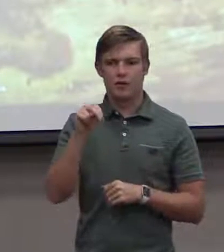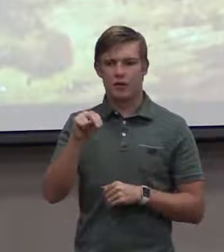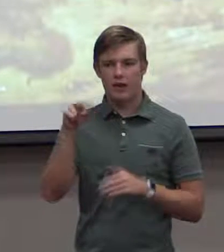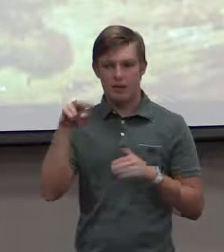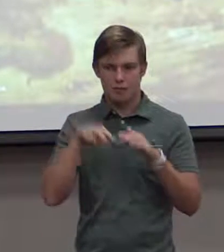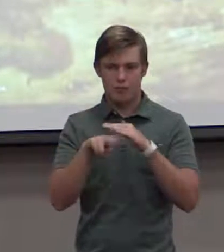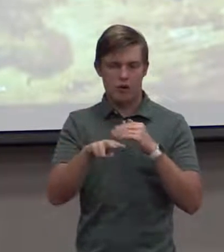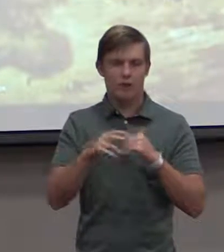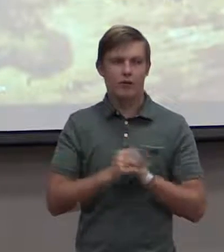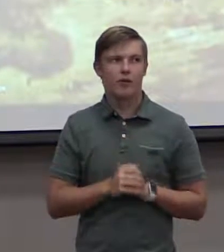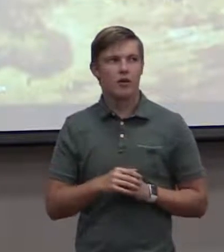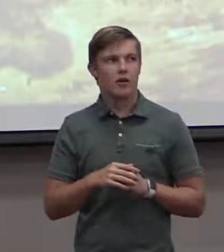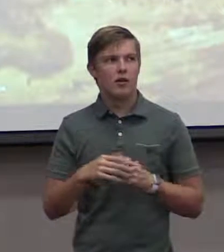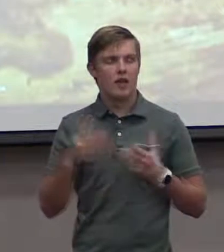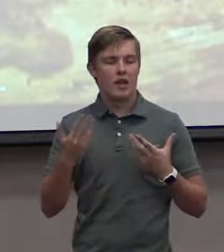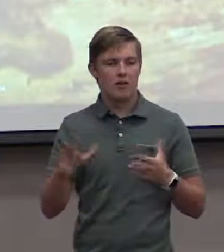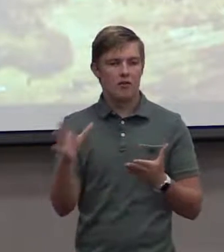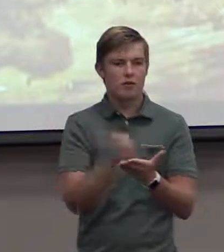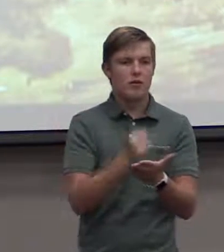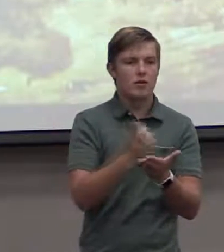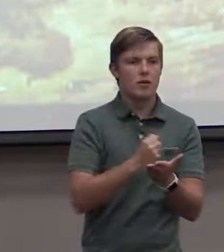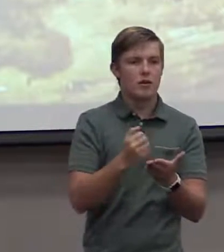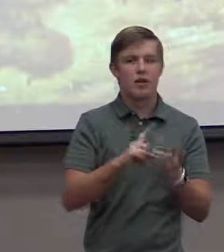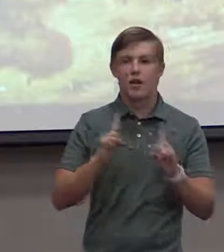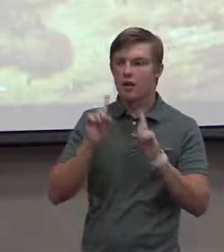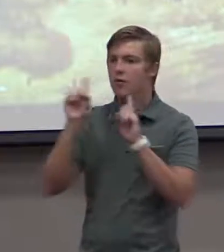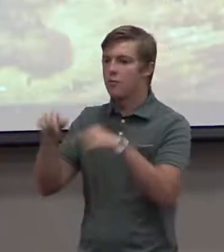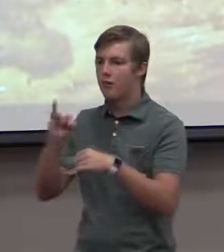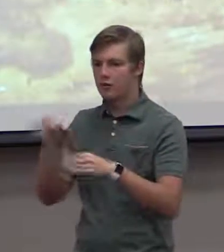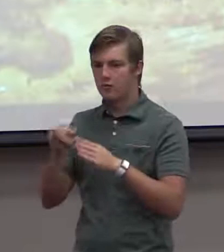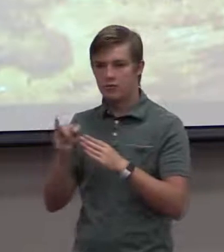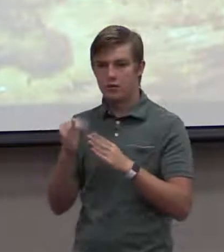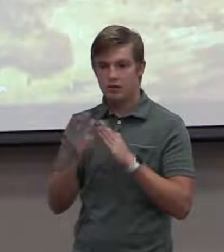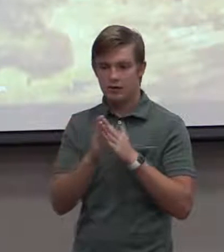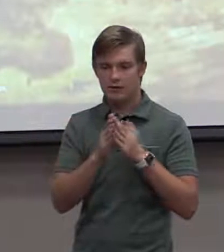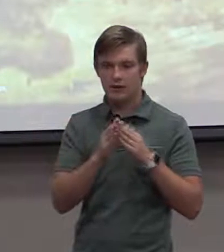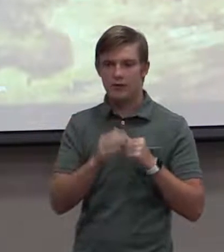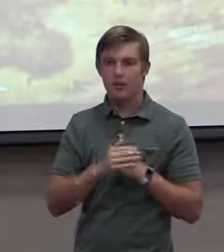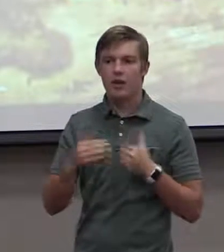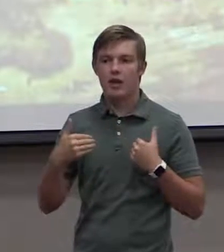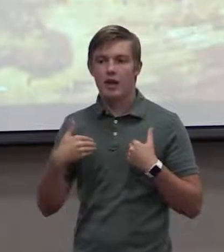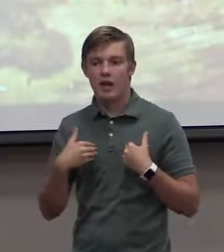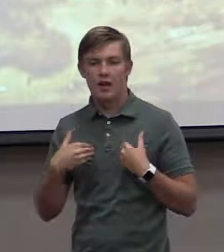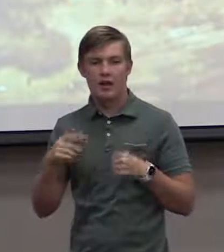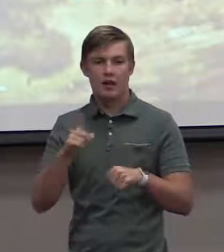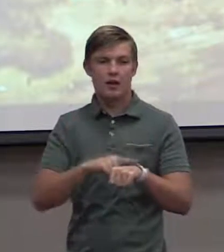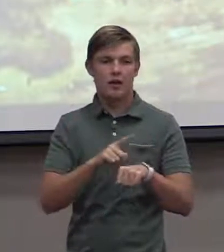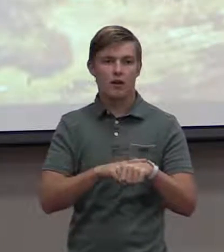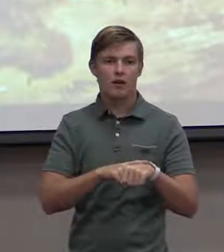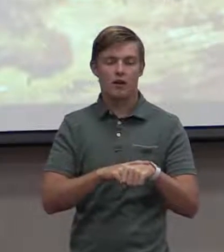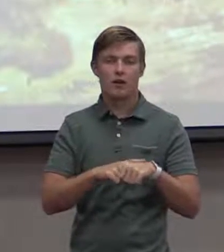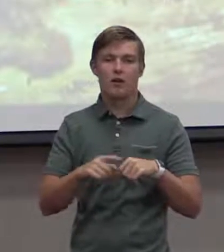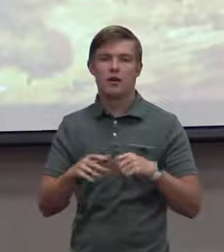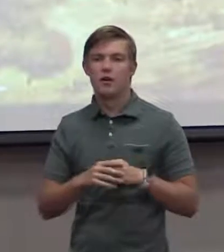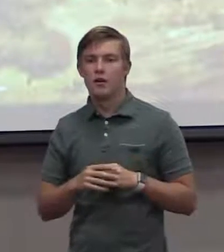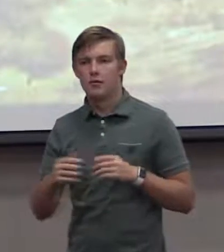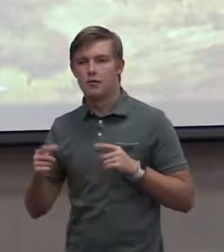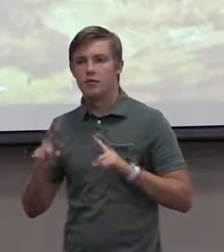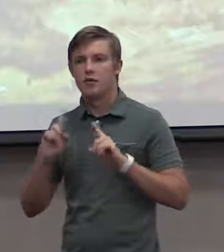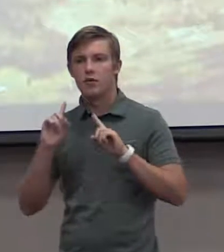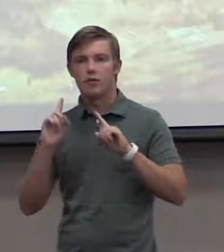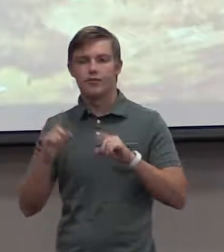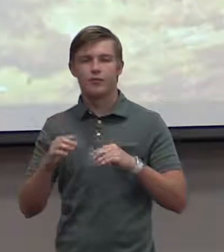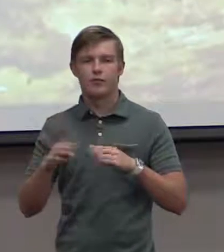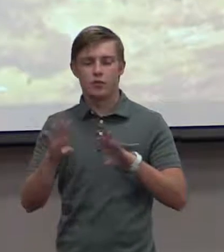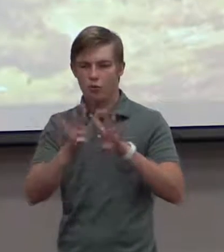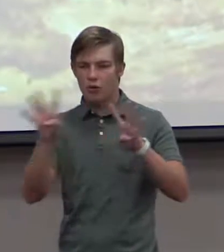to Jerusalem, we see that he took time to firsthand go at night and to walk around the walls and to inspect things, to